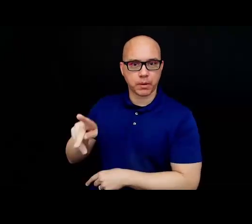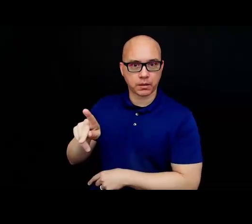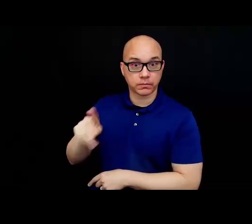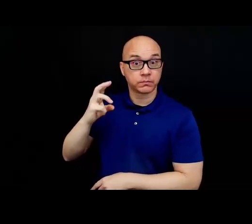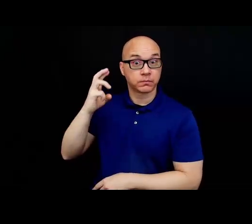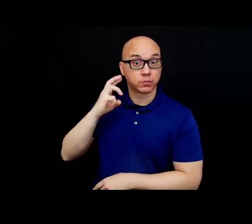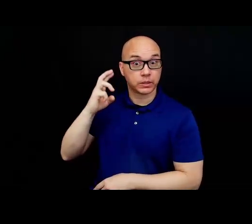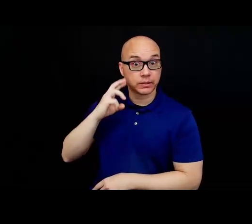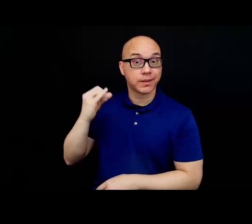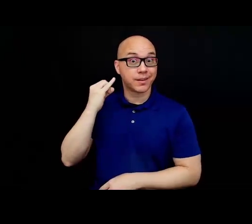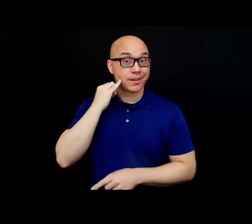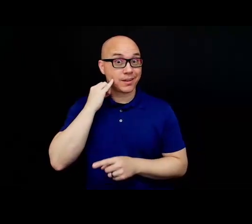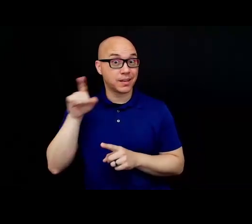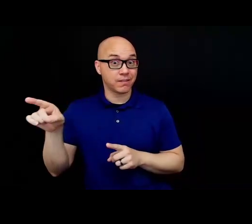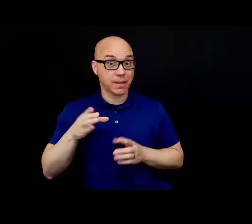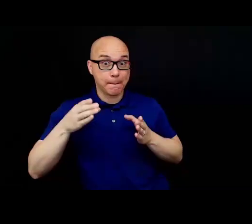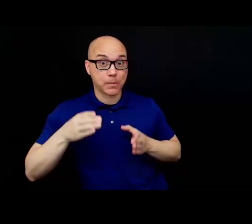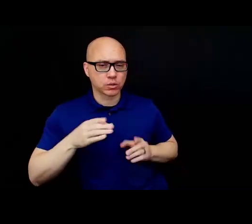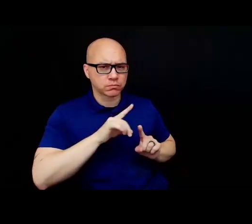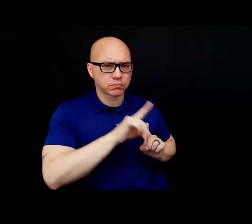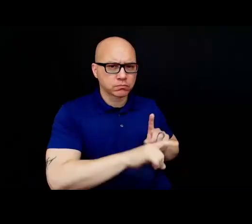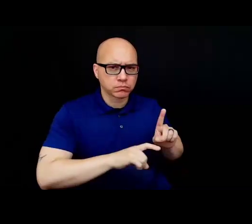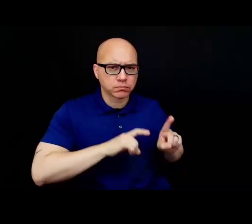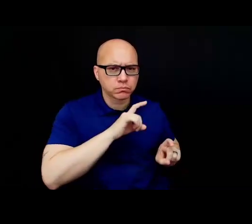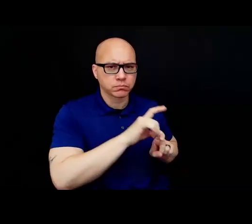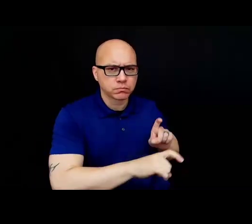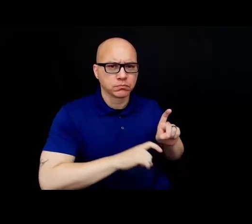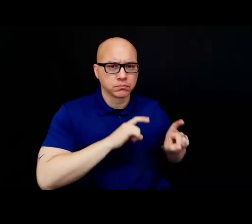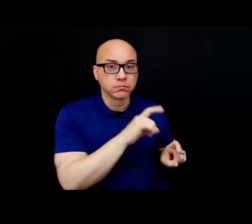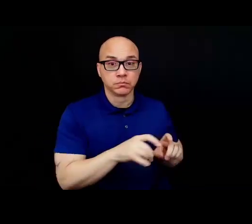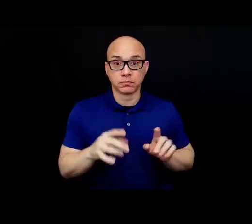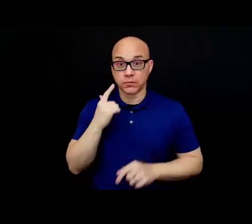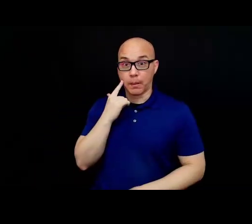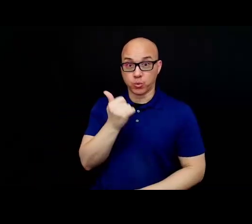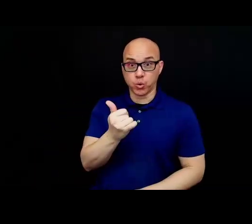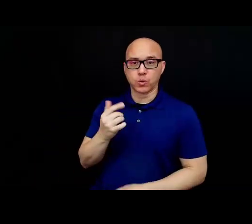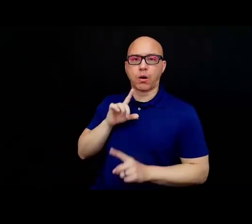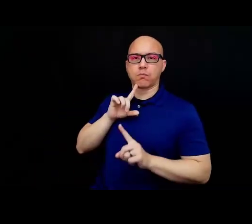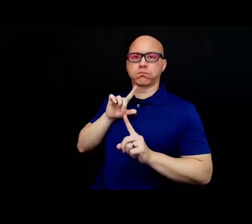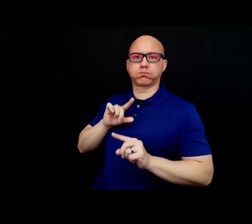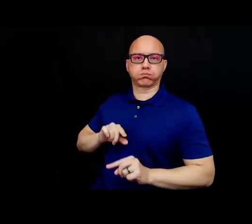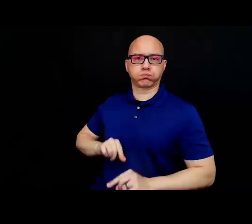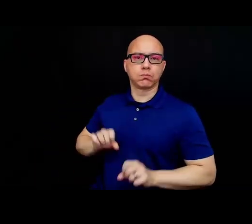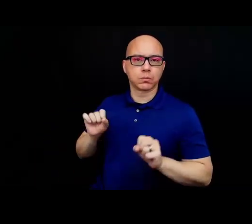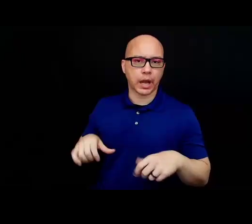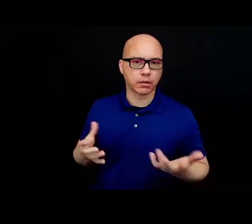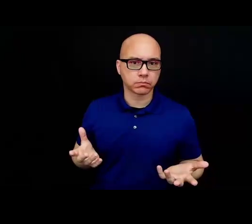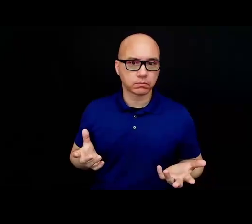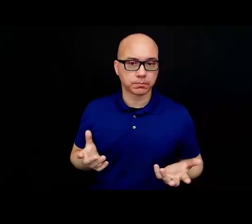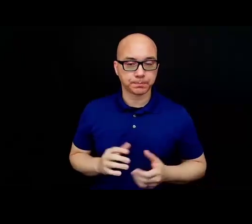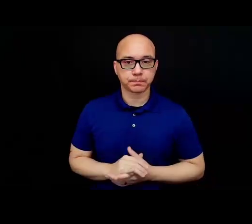asking qualifying questions, then you need to be able to answer, again,